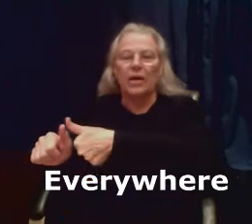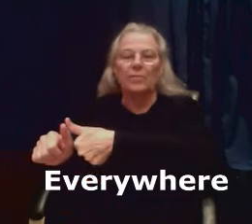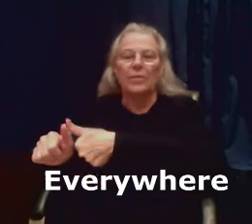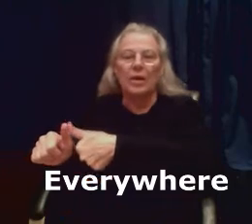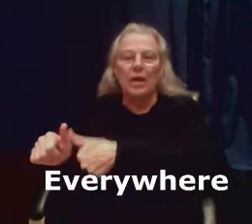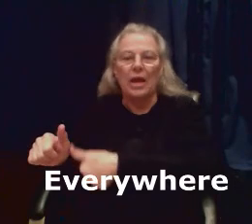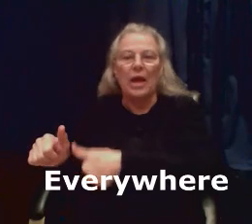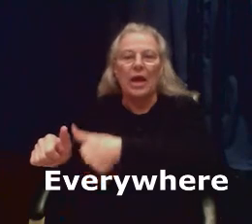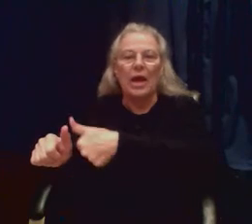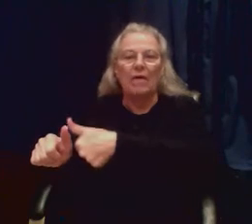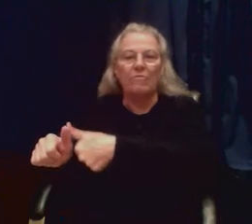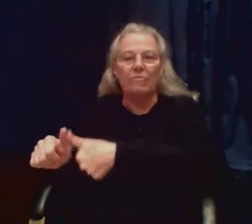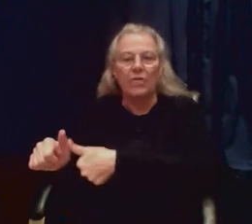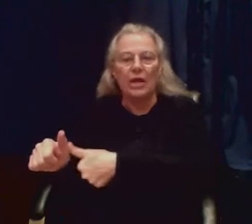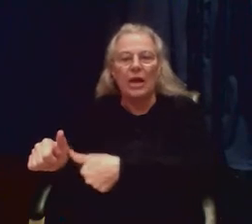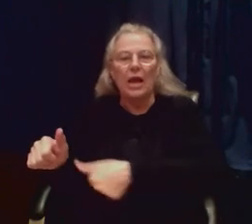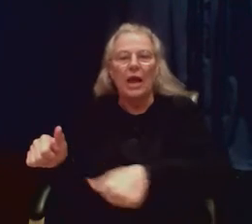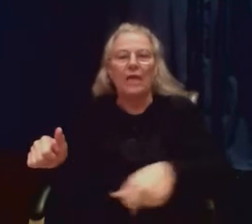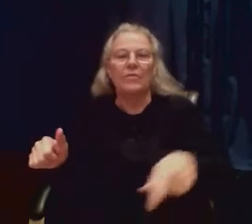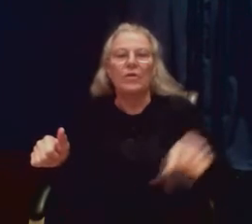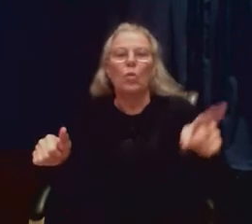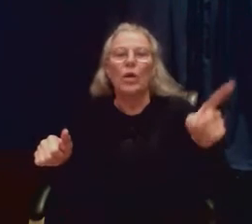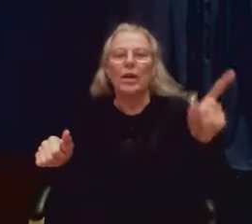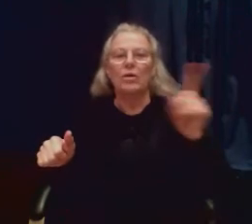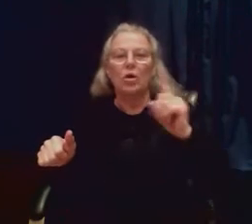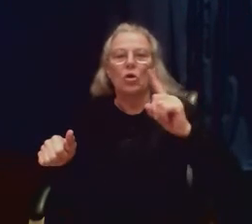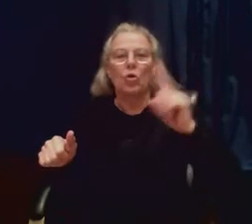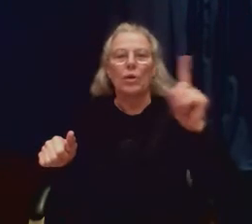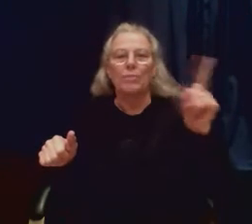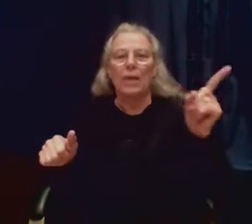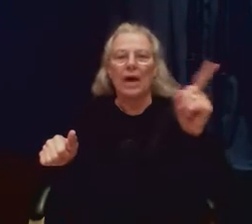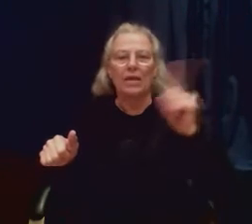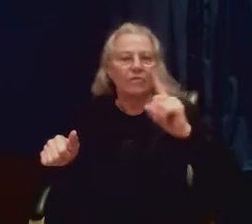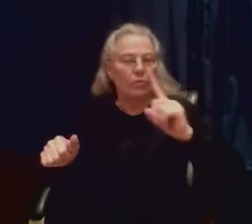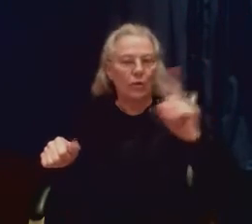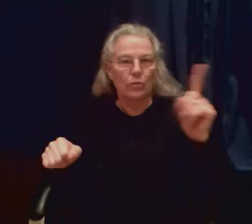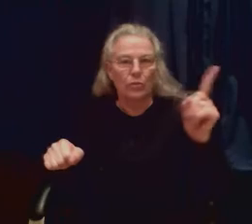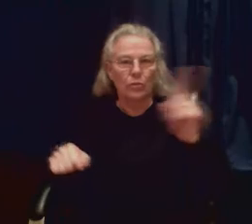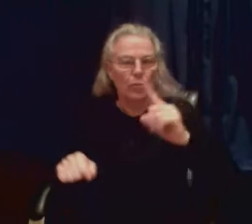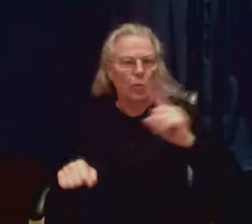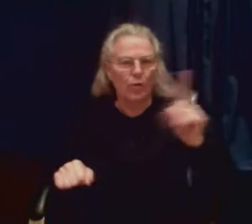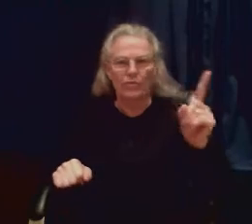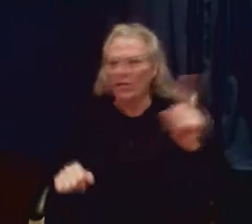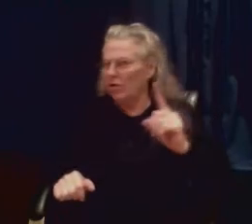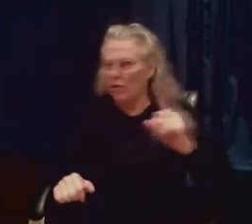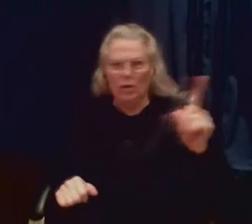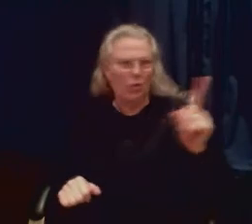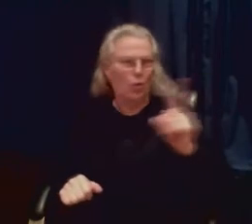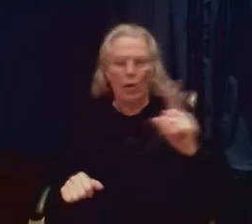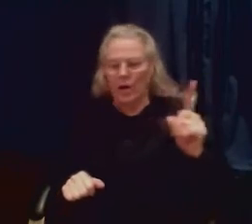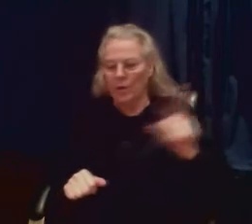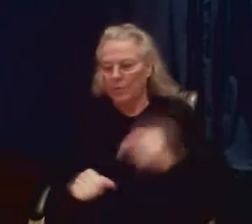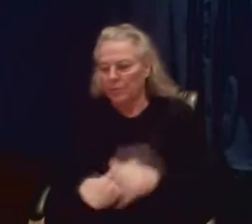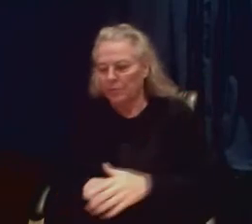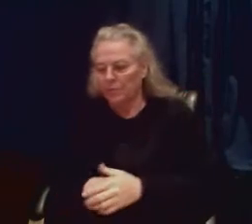thumb, every, and then where, going back and forth with your pointer finger. Where?